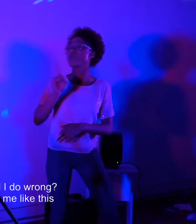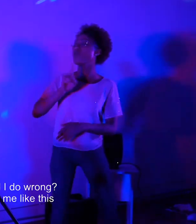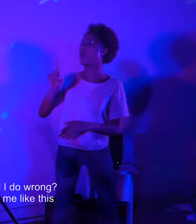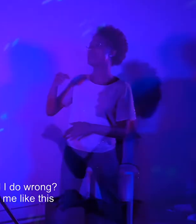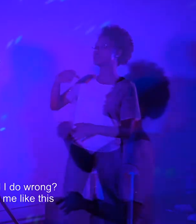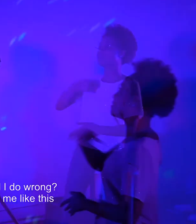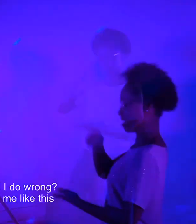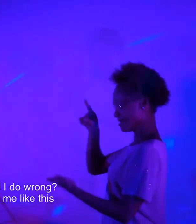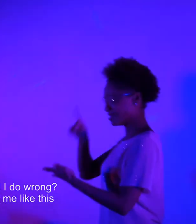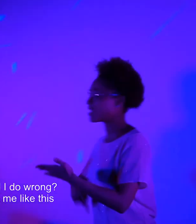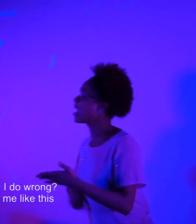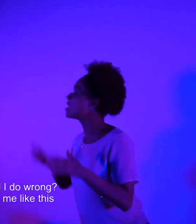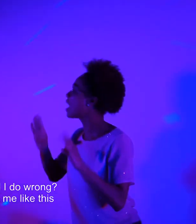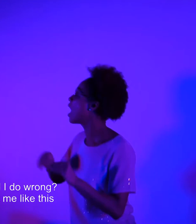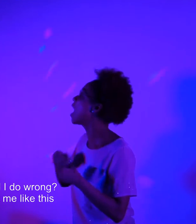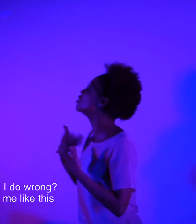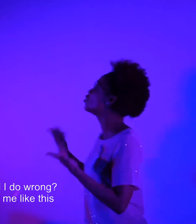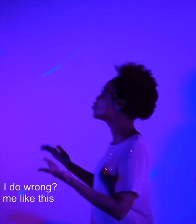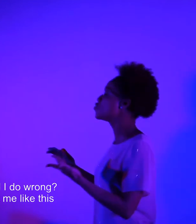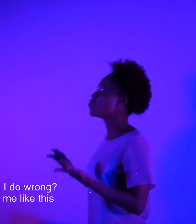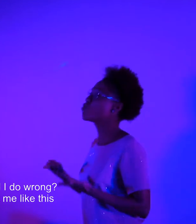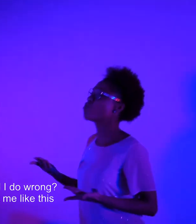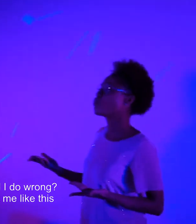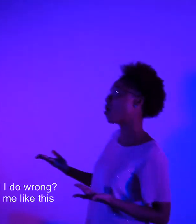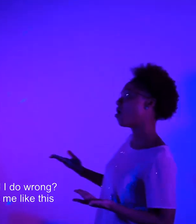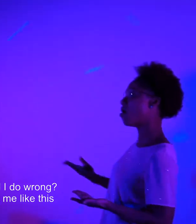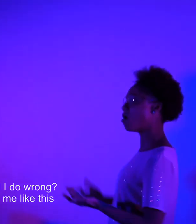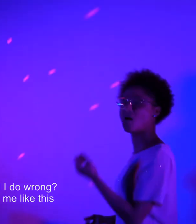tell me what did I do